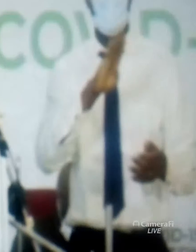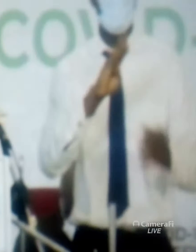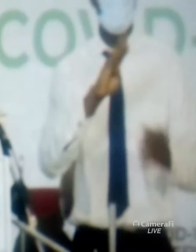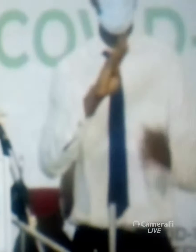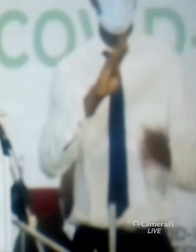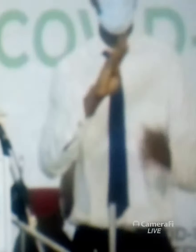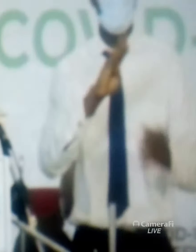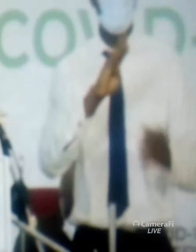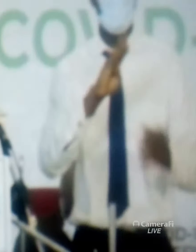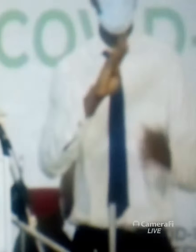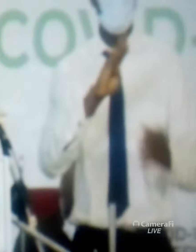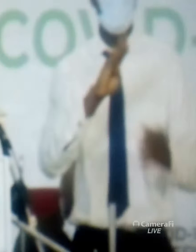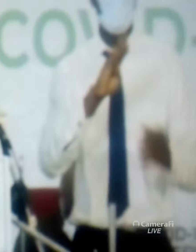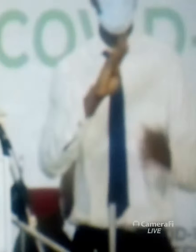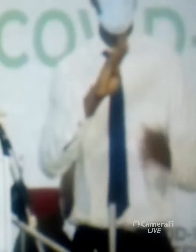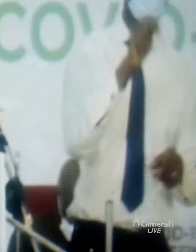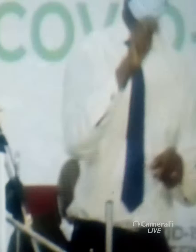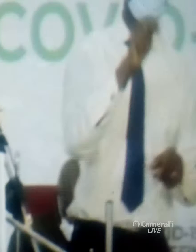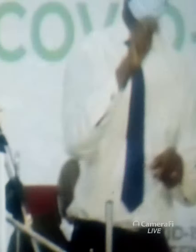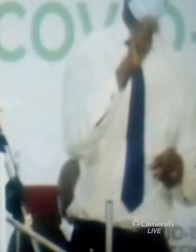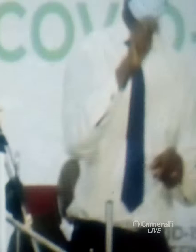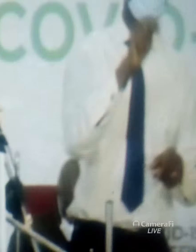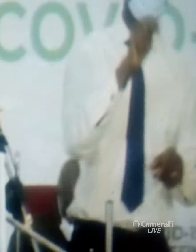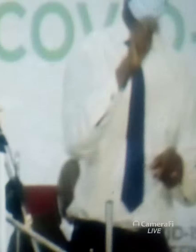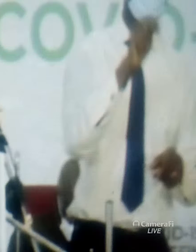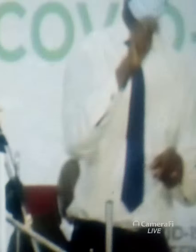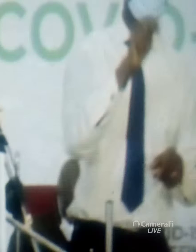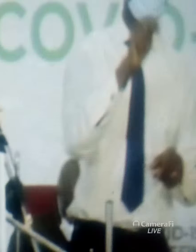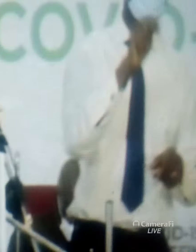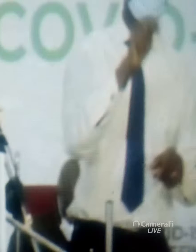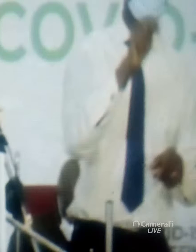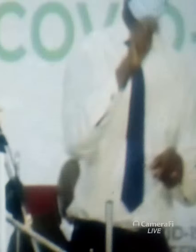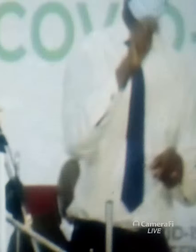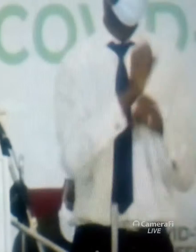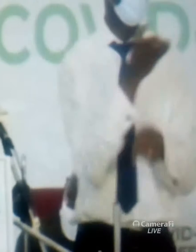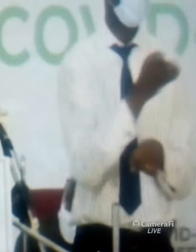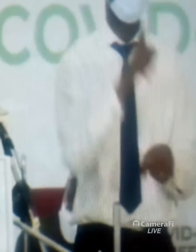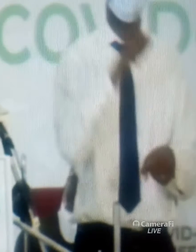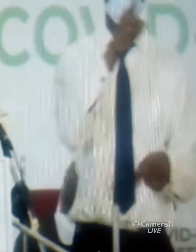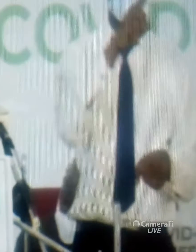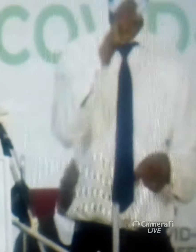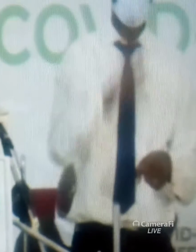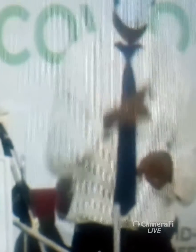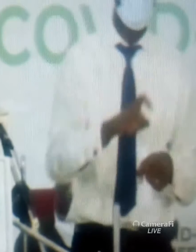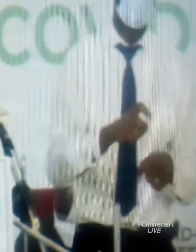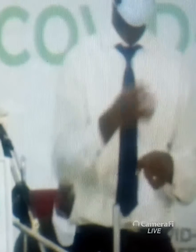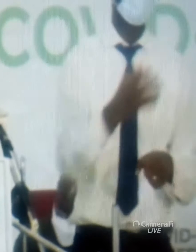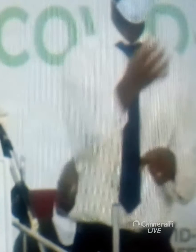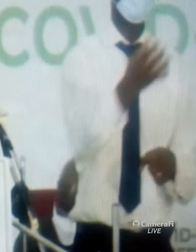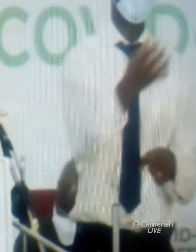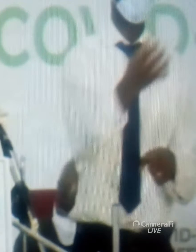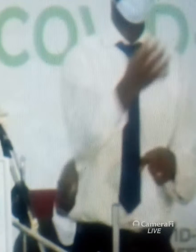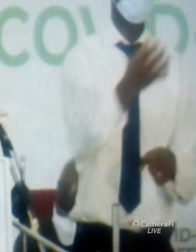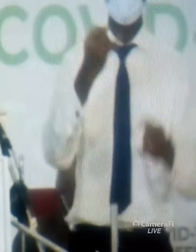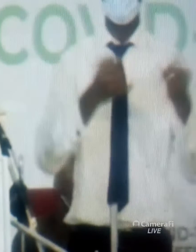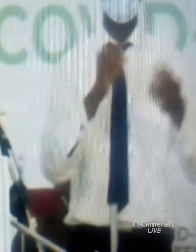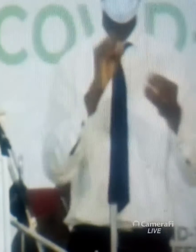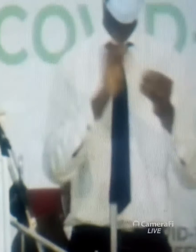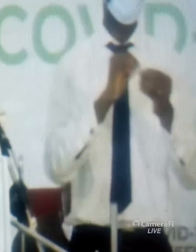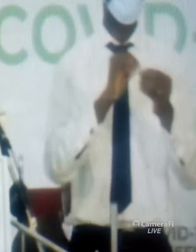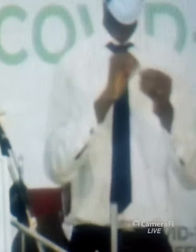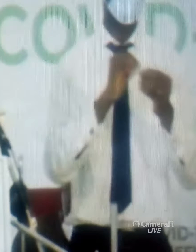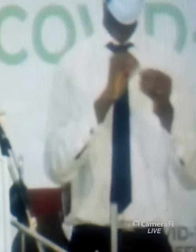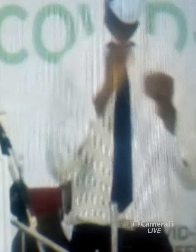need everyone. So you will necessarily you will employ people, and then recall that at some point in